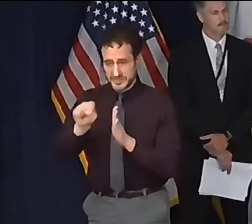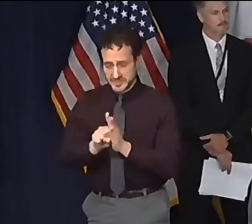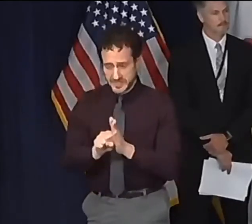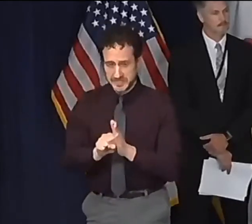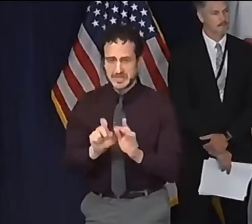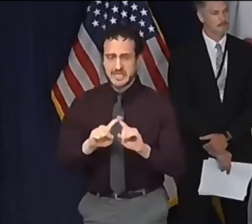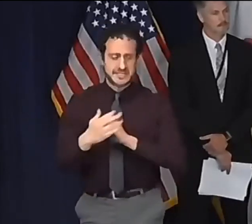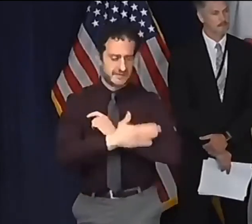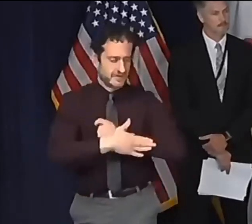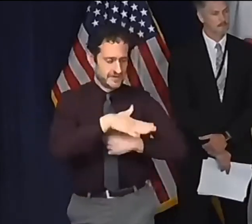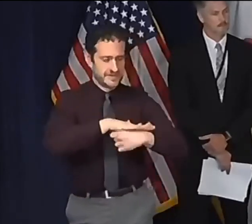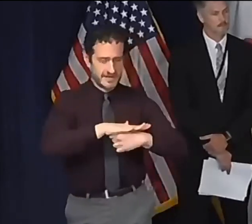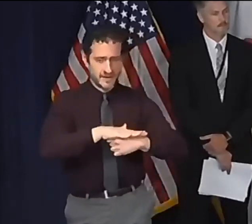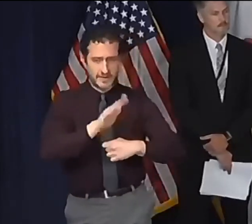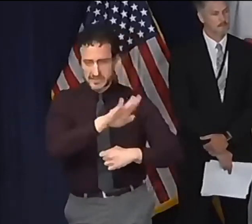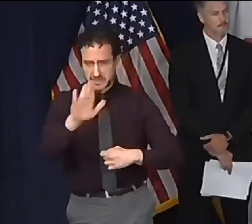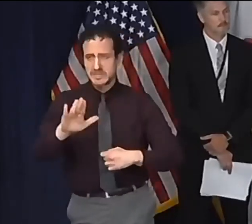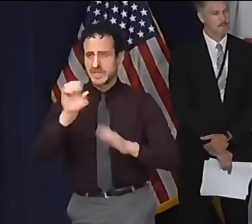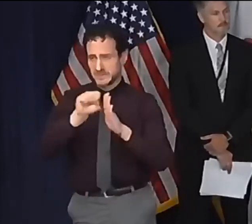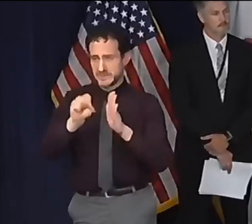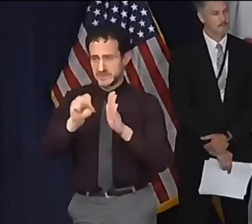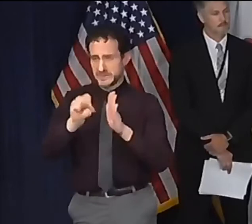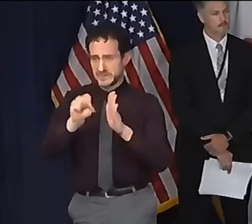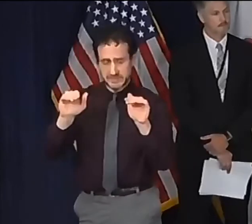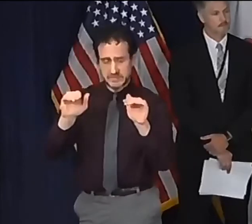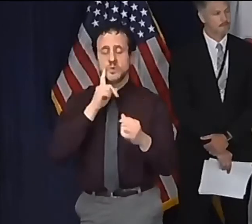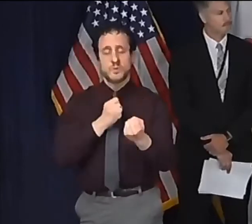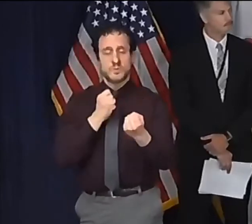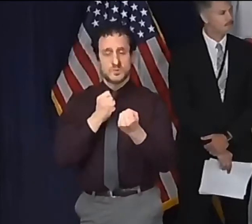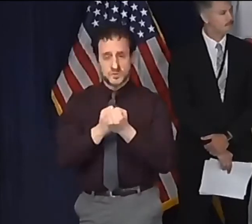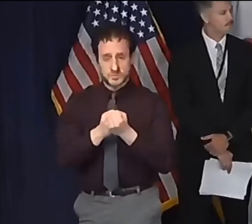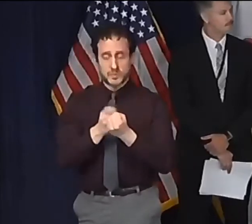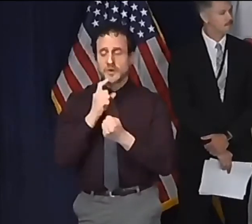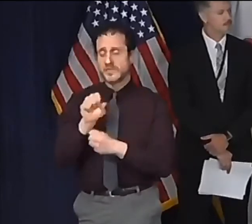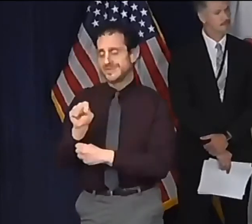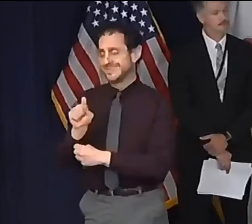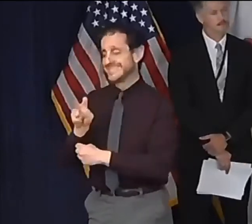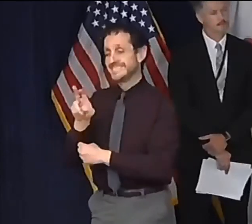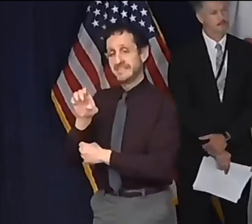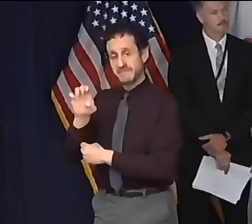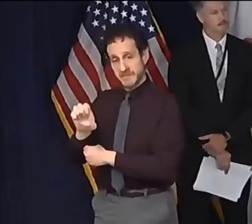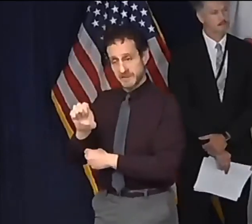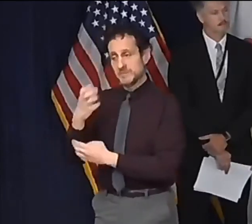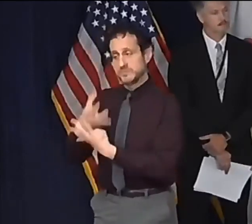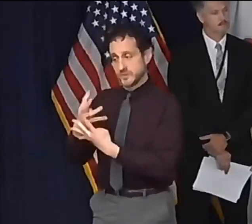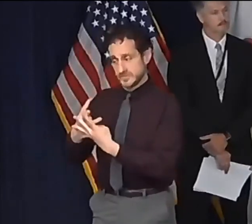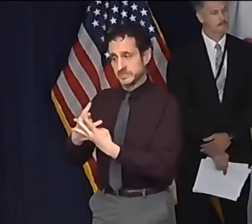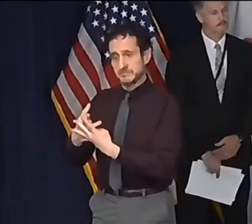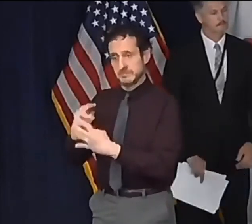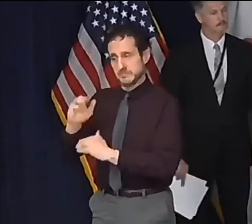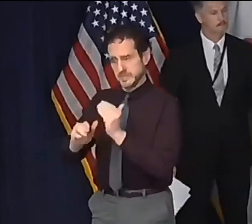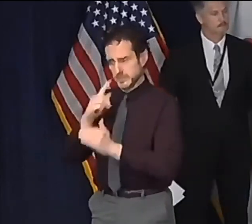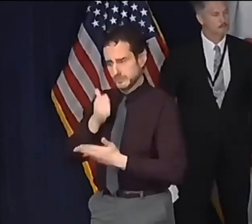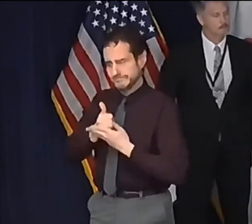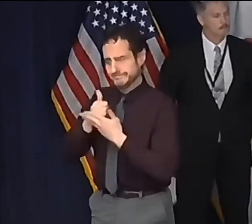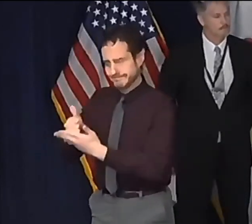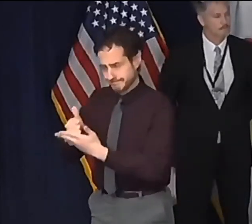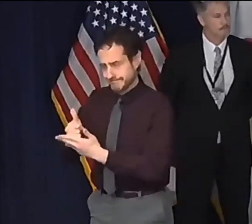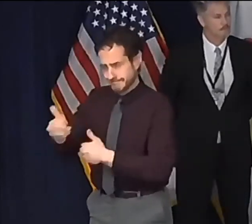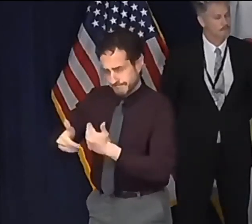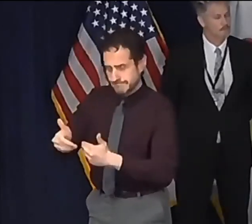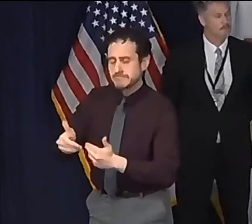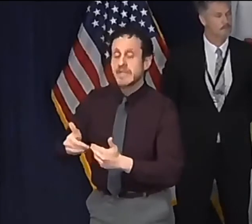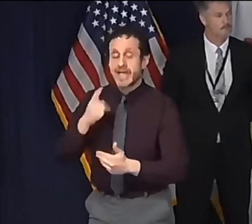at the state level, the support of the Stateville Corrections Facility, as well as assisting in the build-out